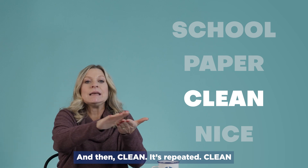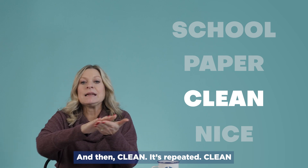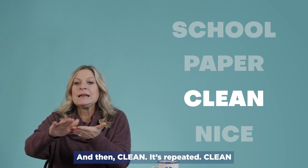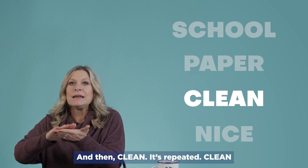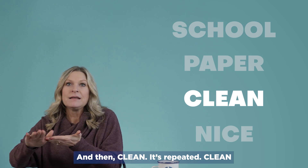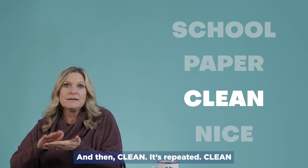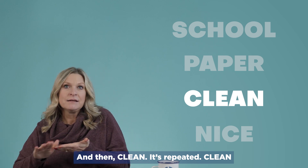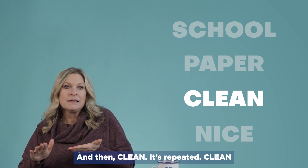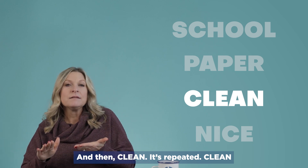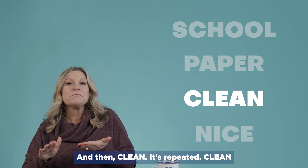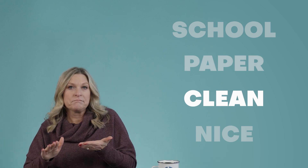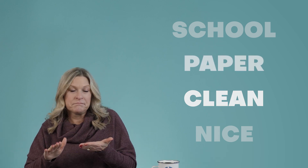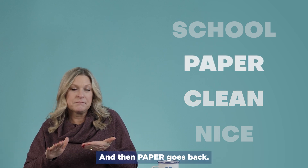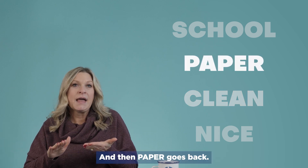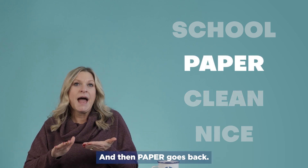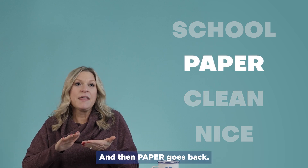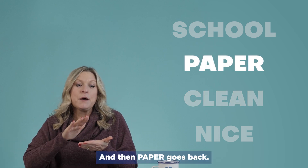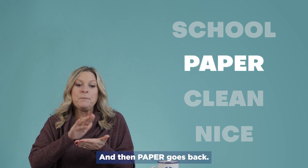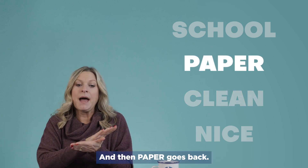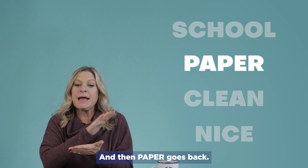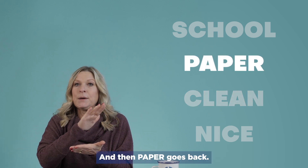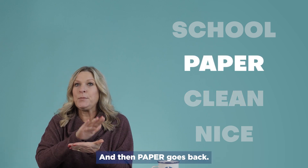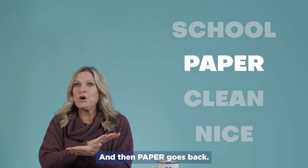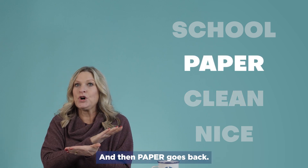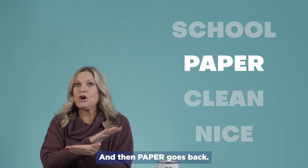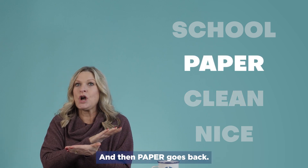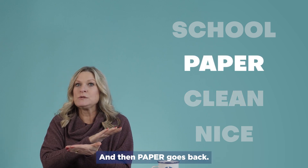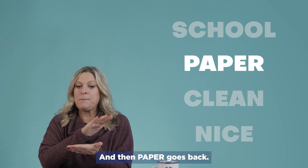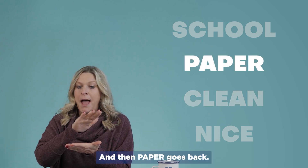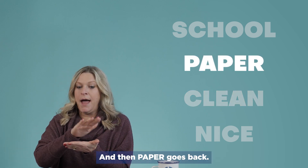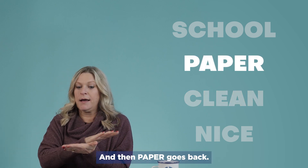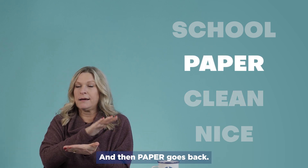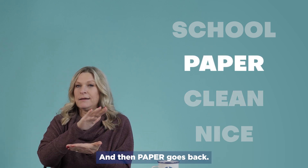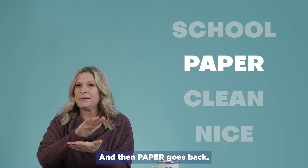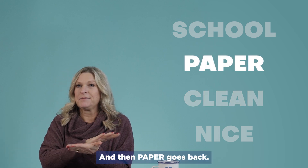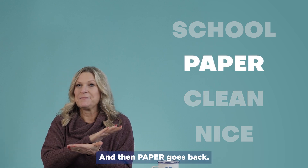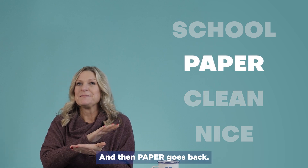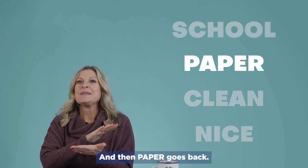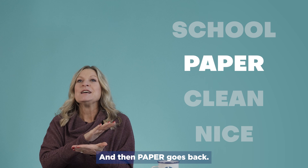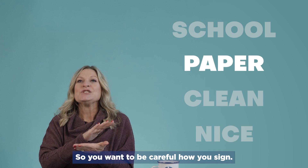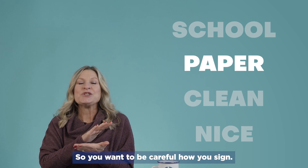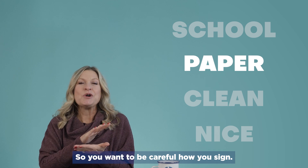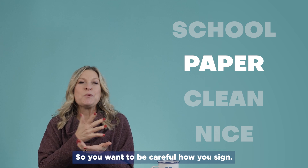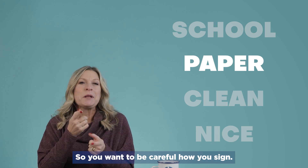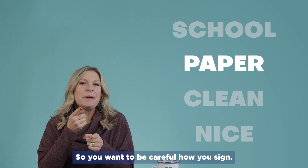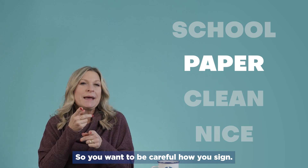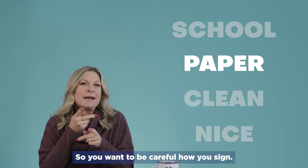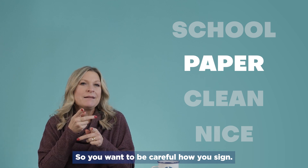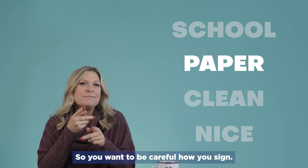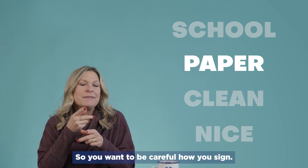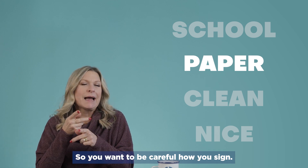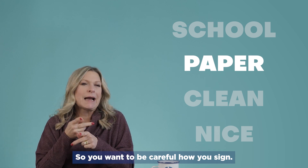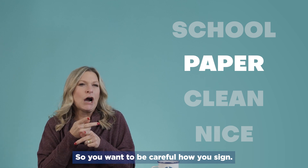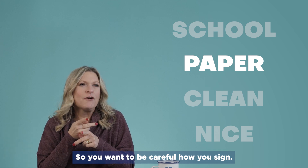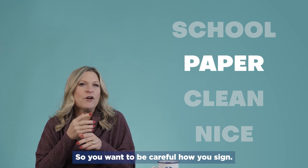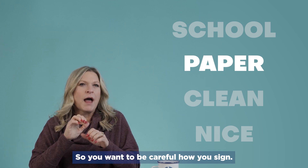clean. And the paper goes back. So you want to be cover how